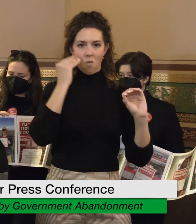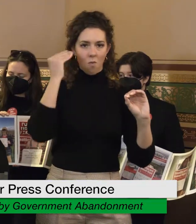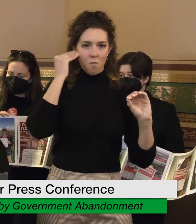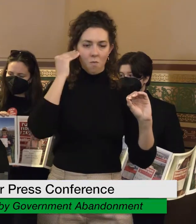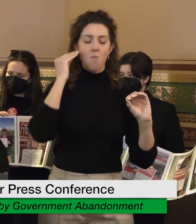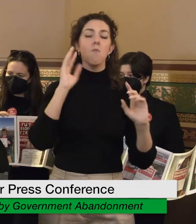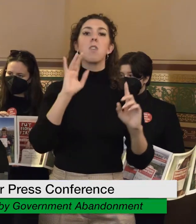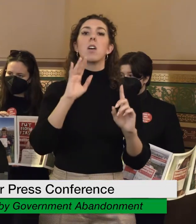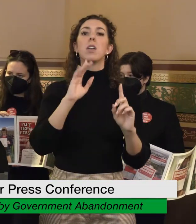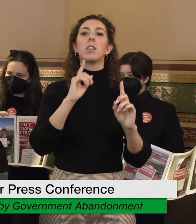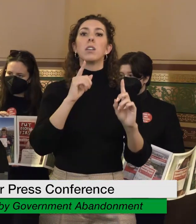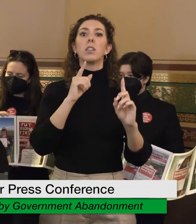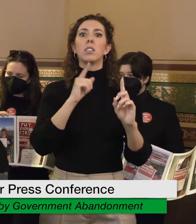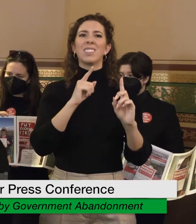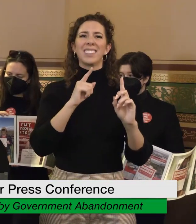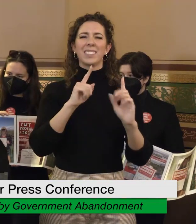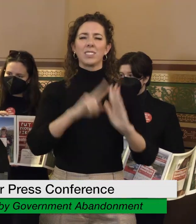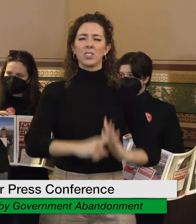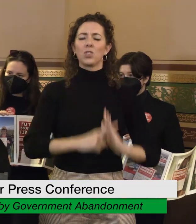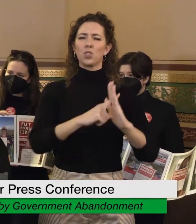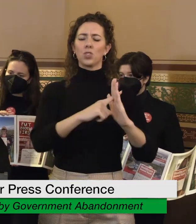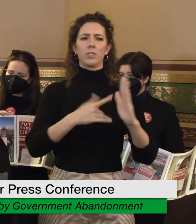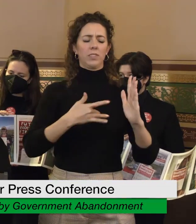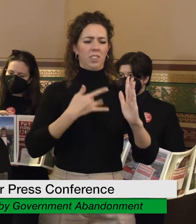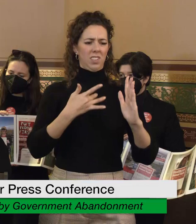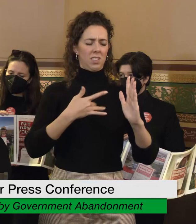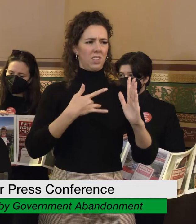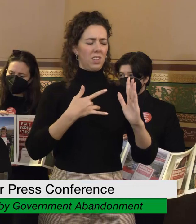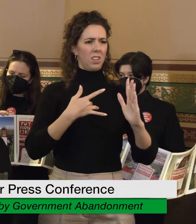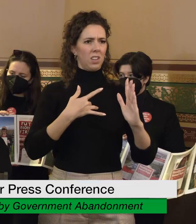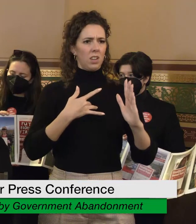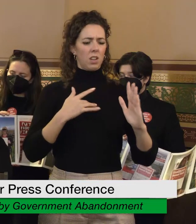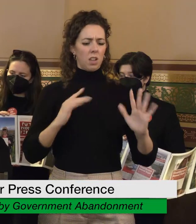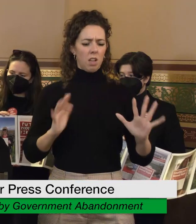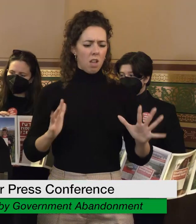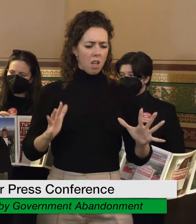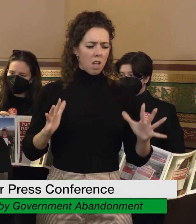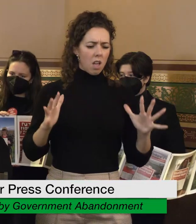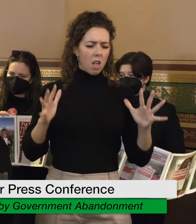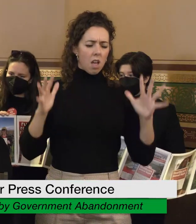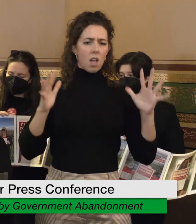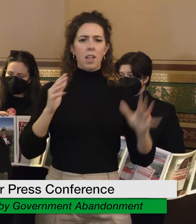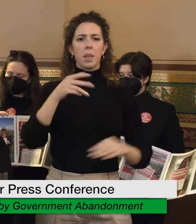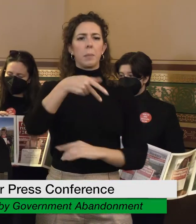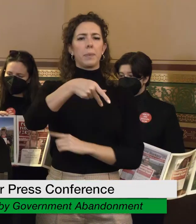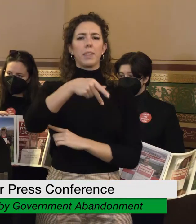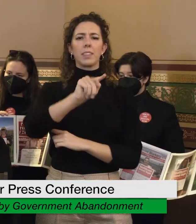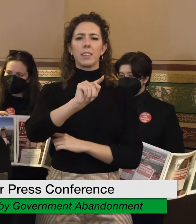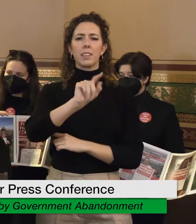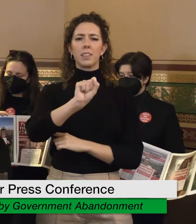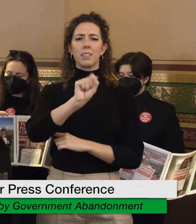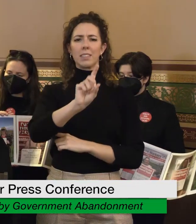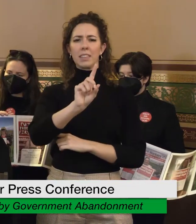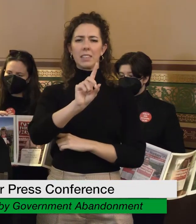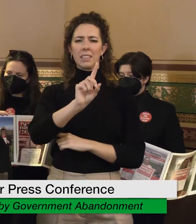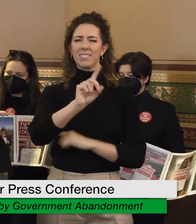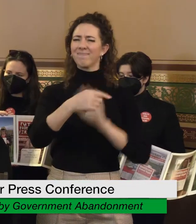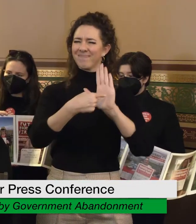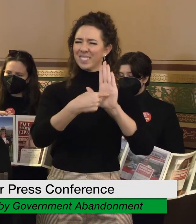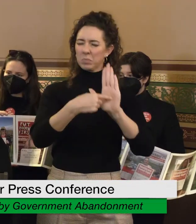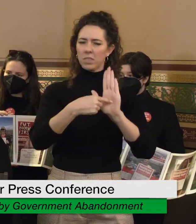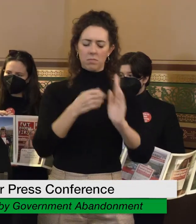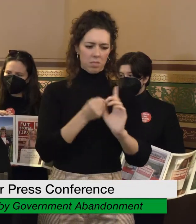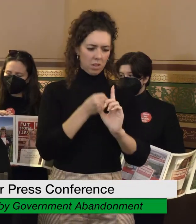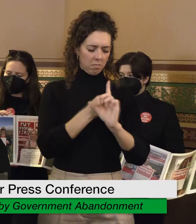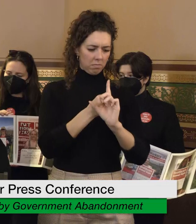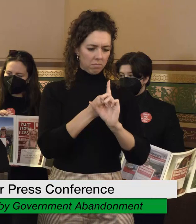I began to feel what I thought was just anxiety and PTSD symptoms, and